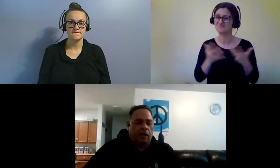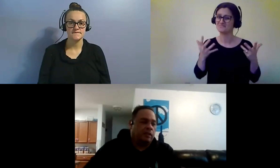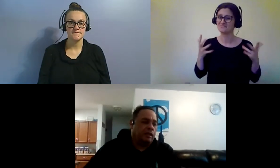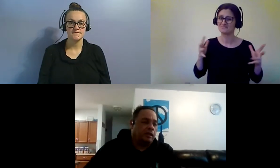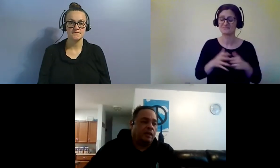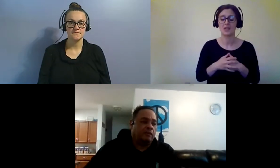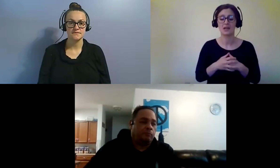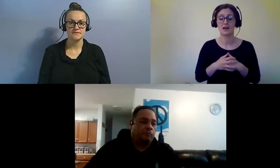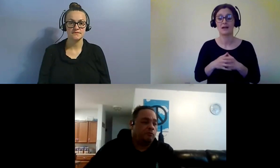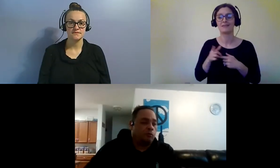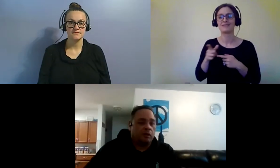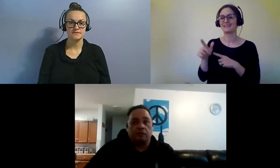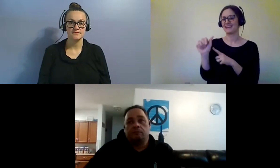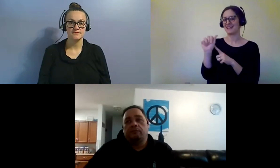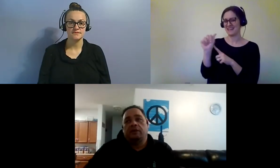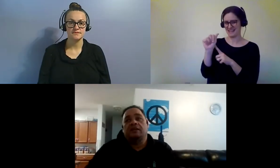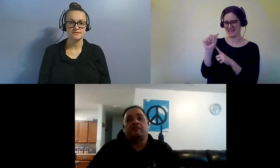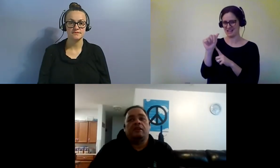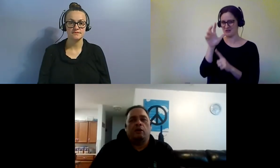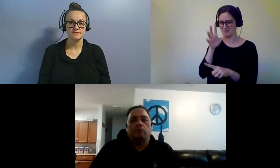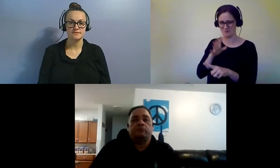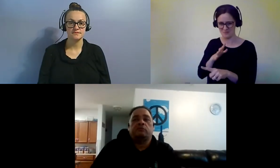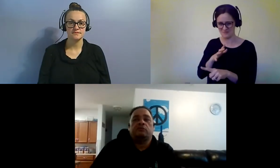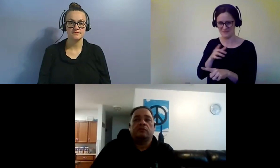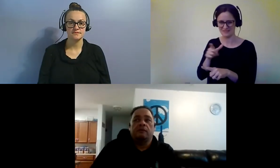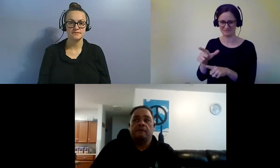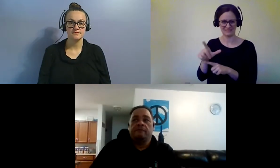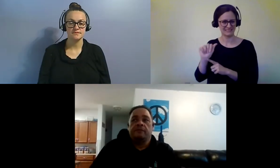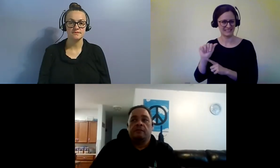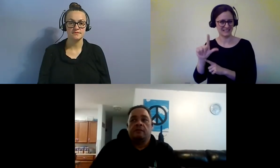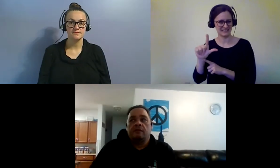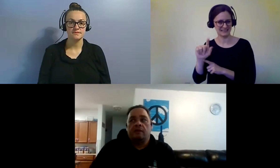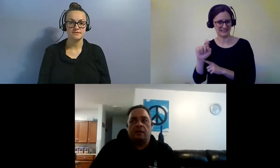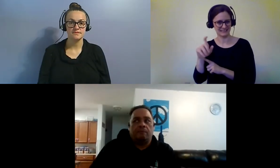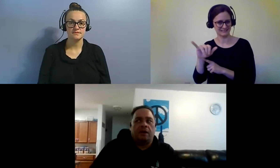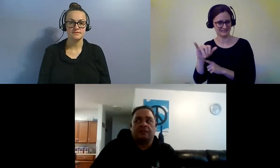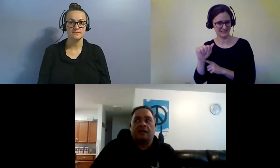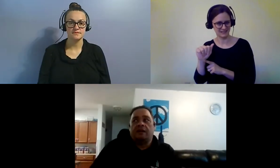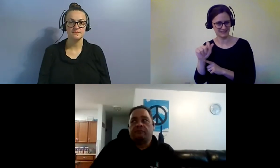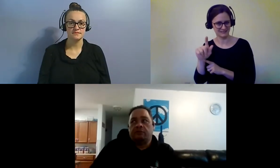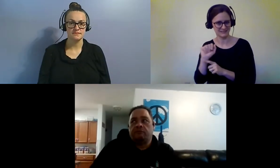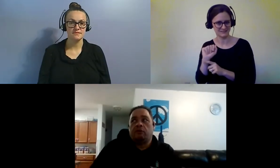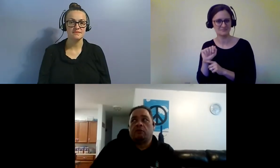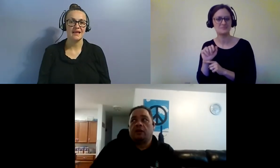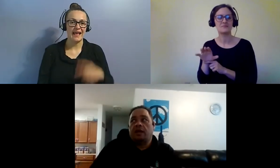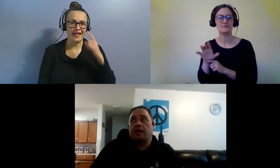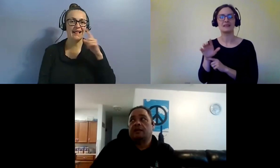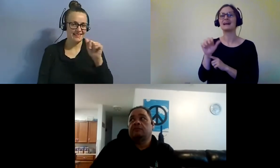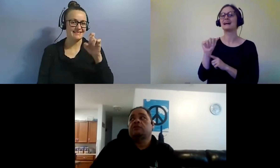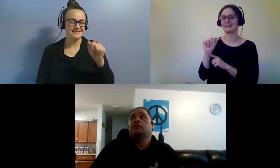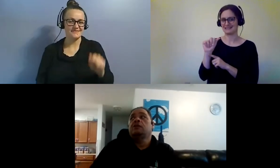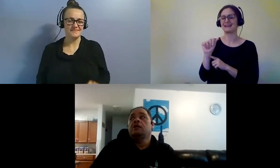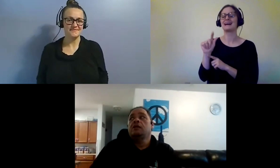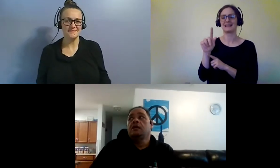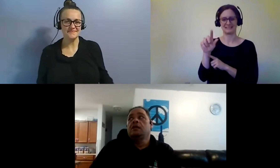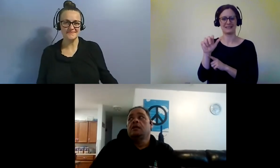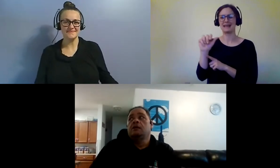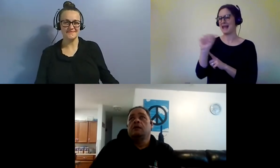The A-Lady has been one of the biggest help in my life as far as